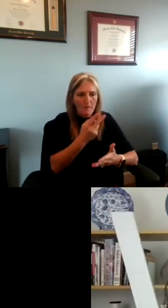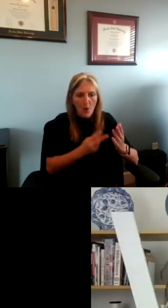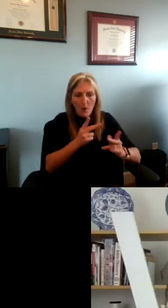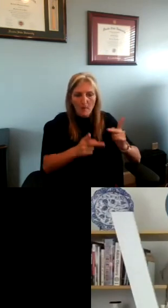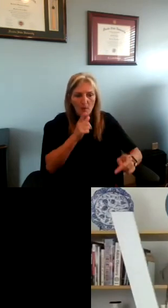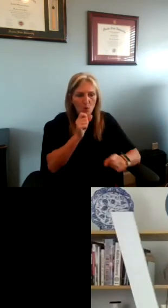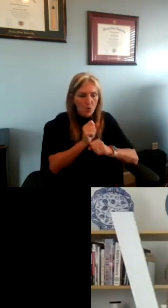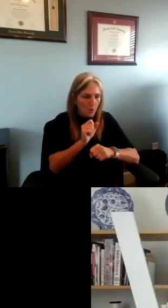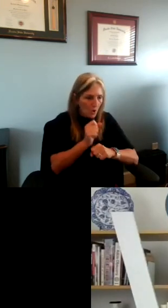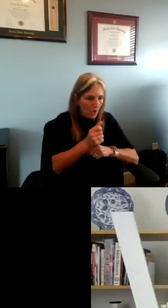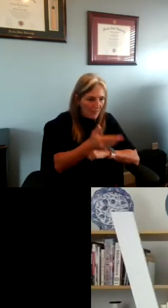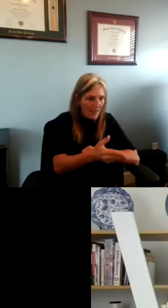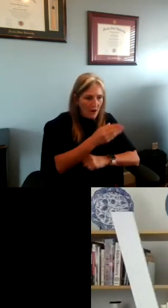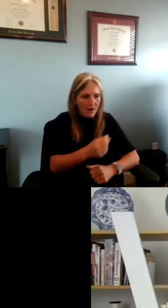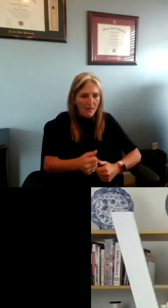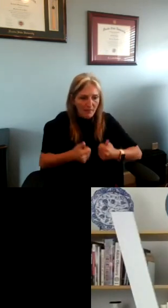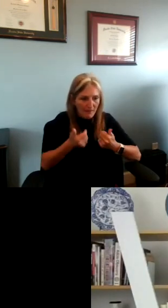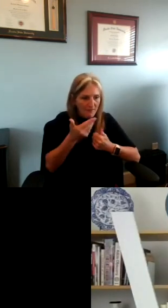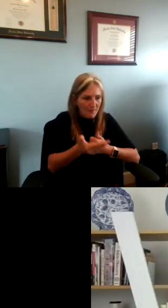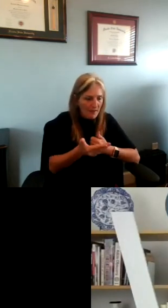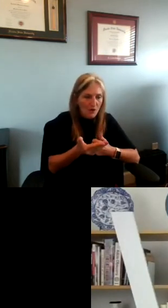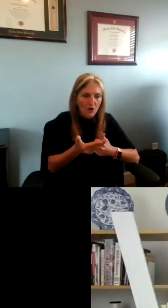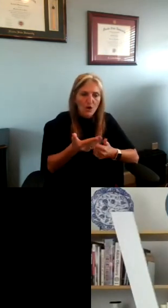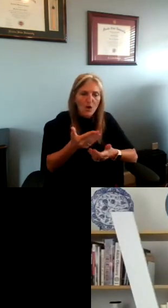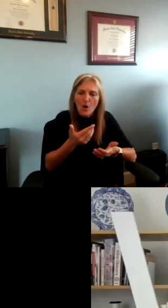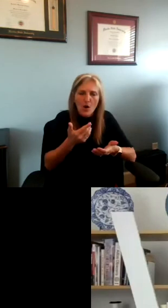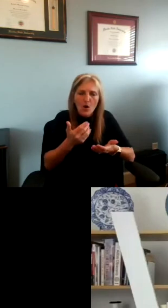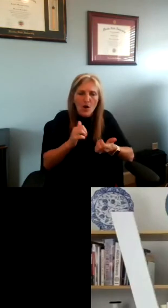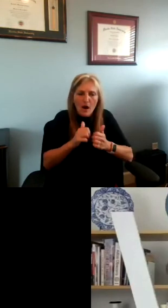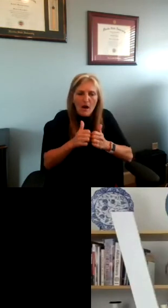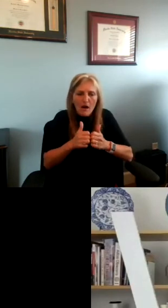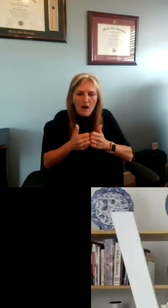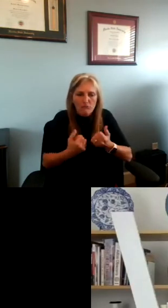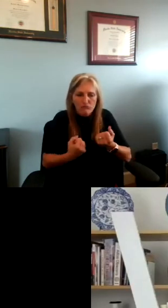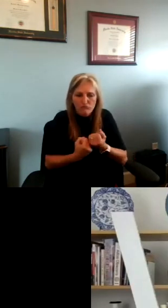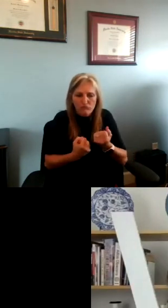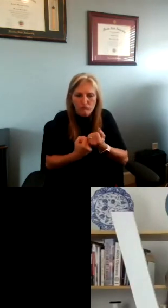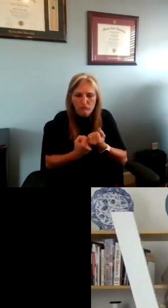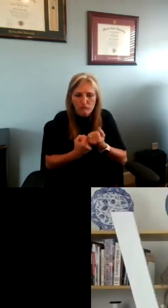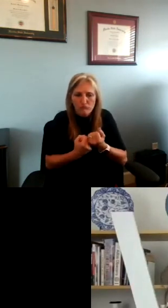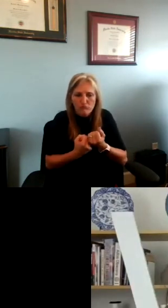who live there? What can we do to support